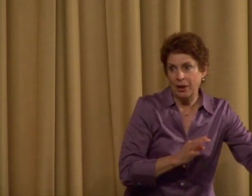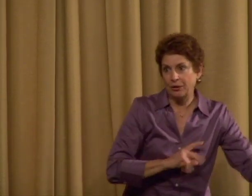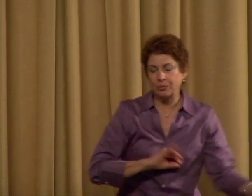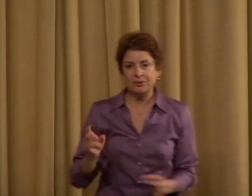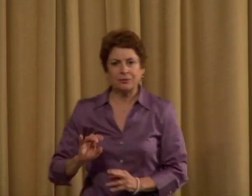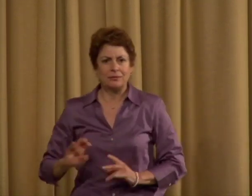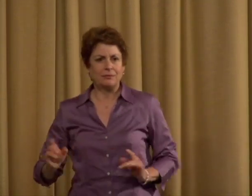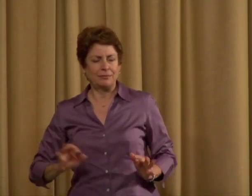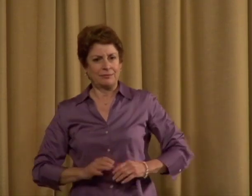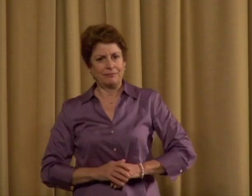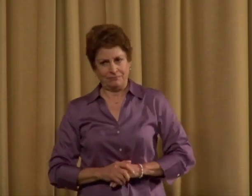going to do something.